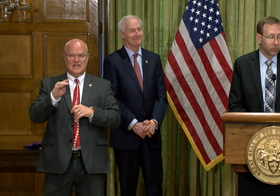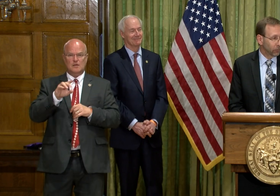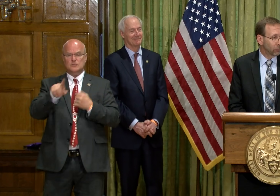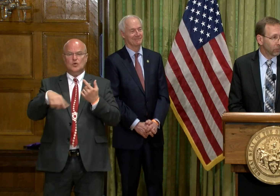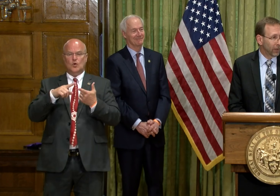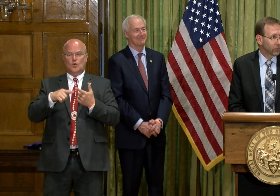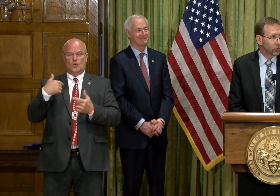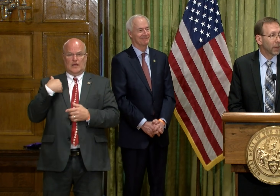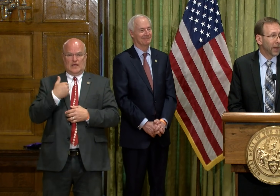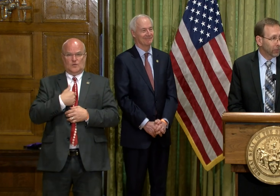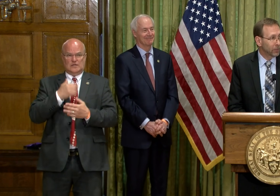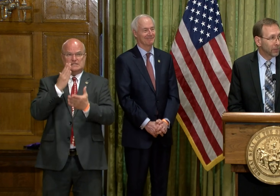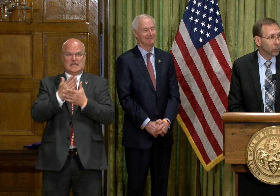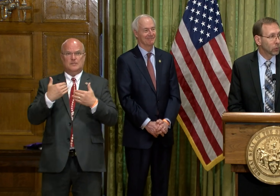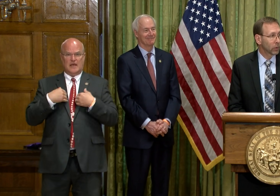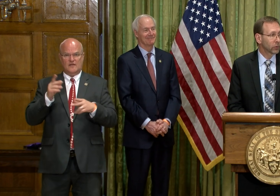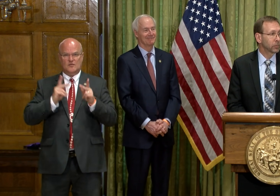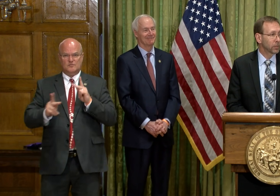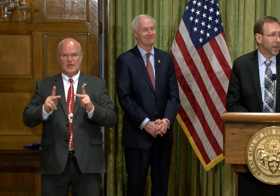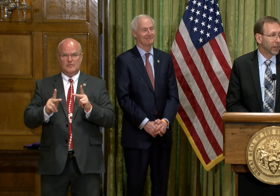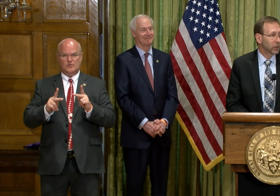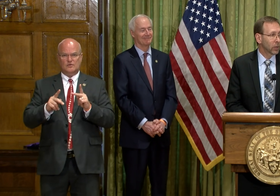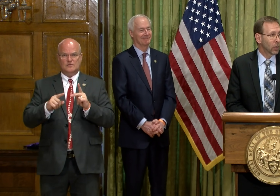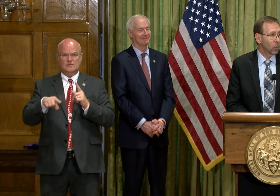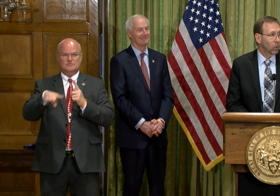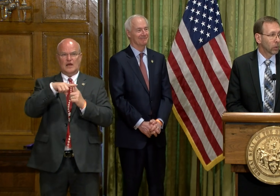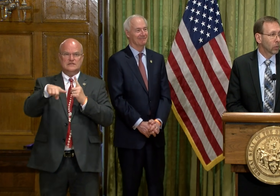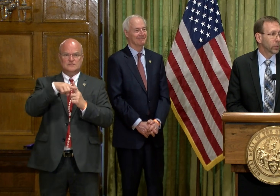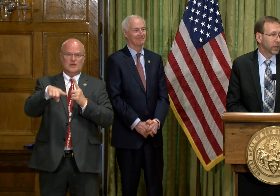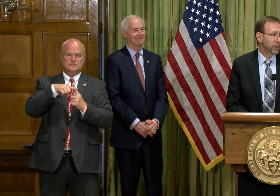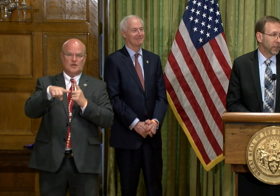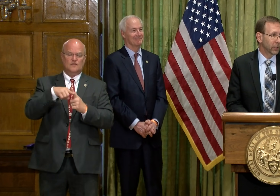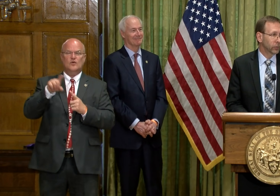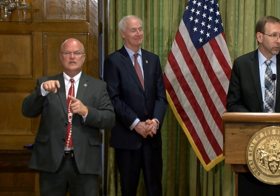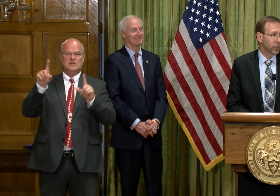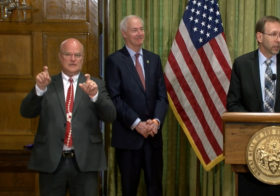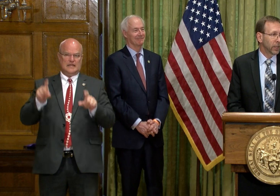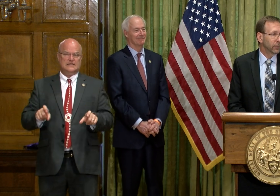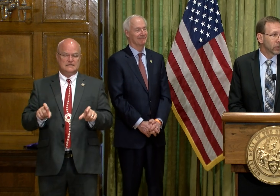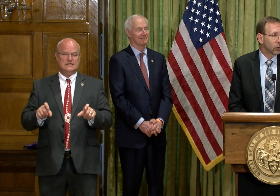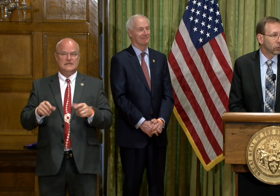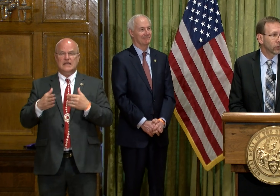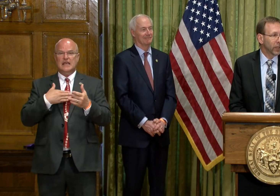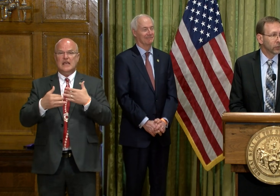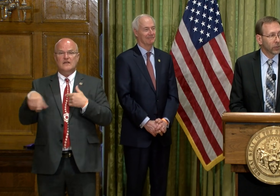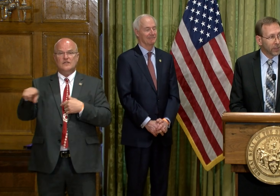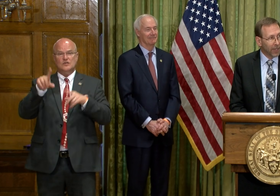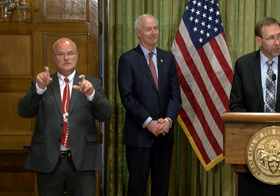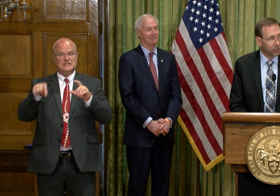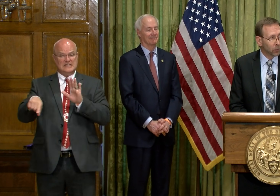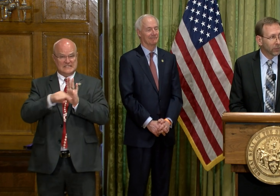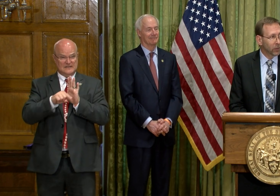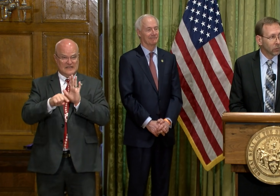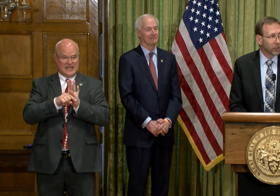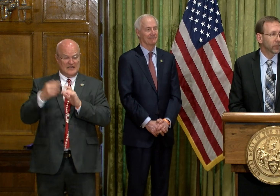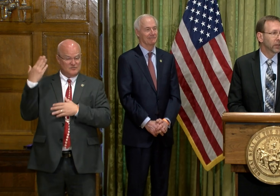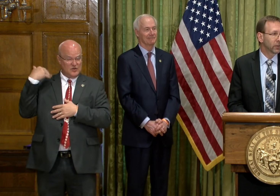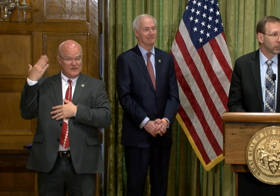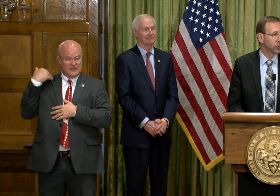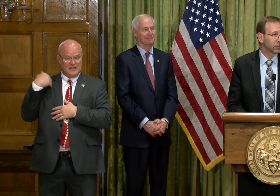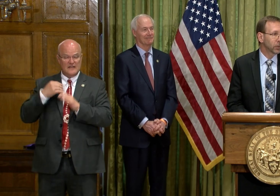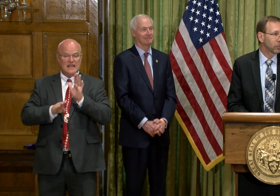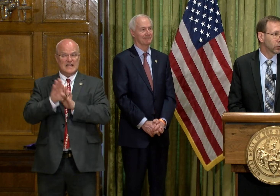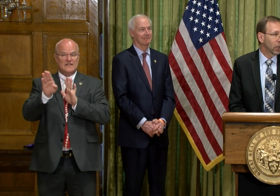when we stop having people who are symptomatic or need to be tested. Even those who have tested negative previously,